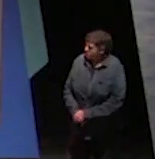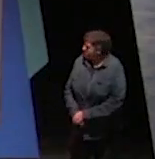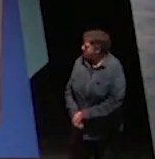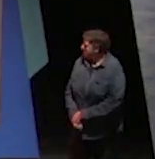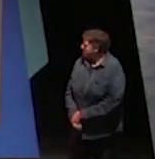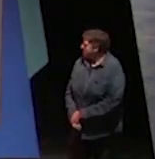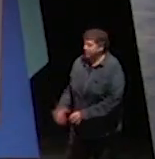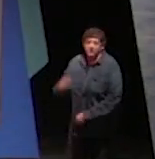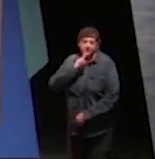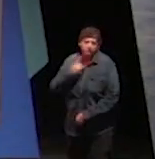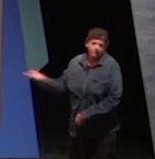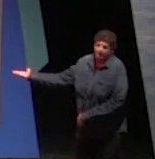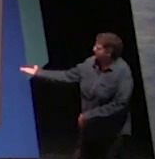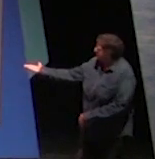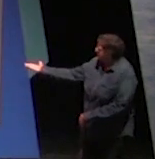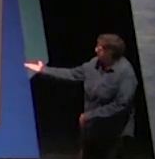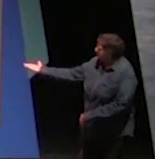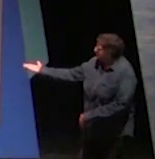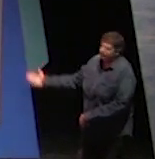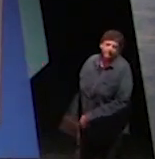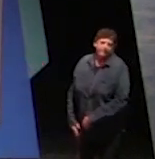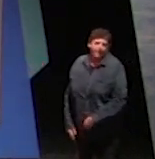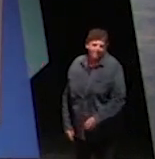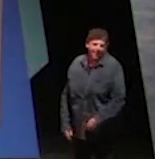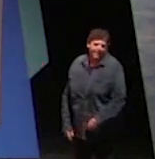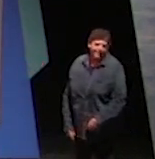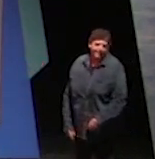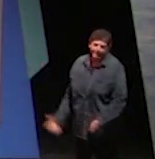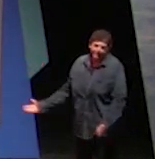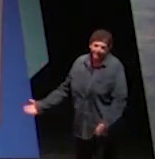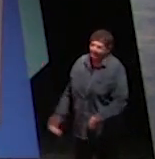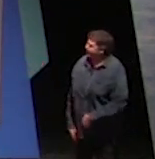watch. Thanks. Seriously? Really?